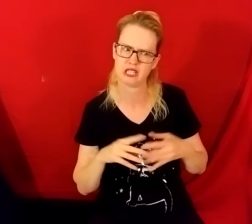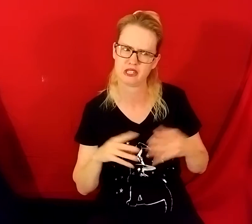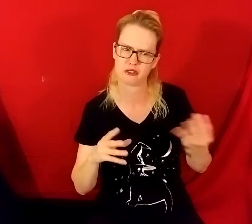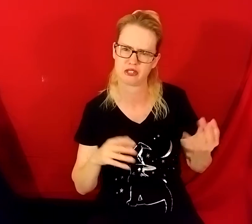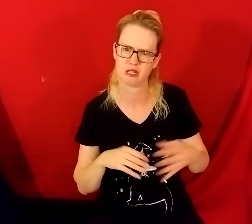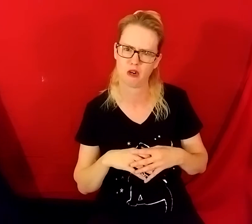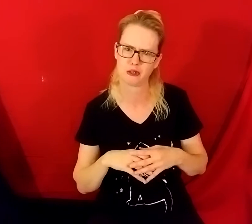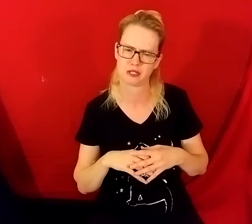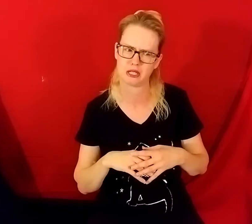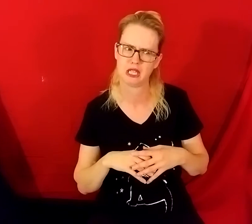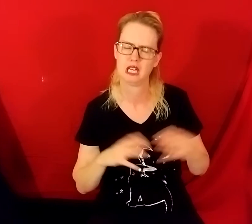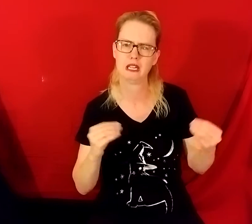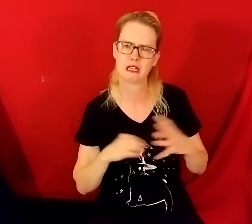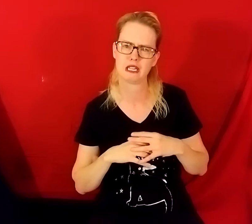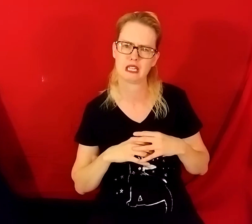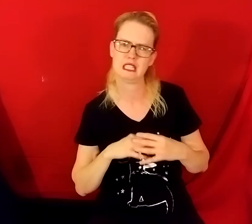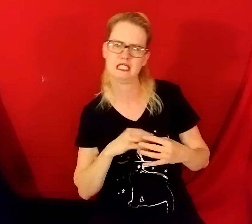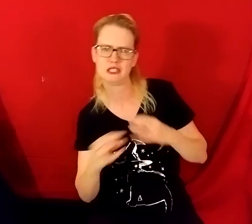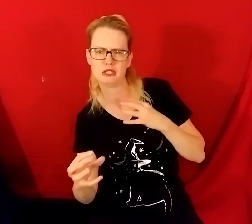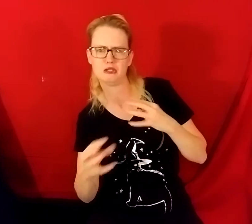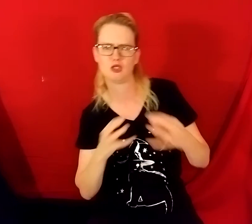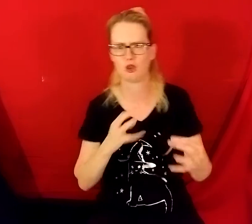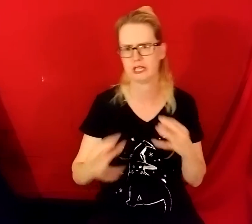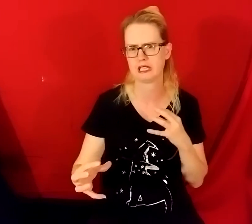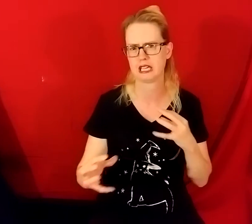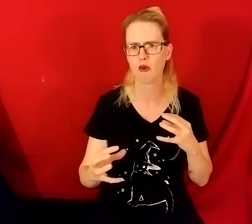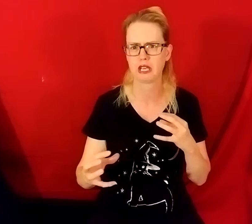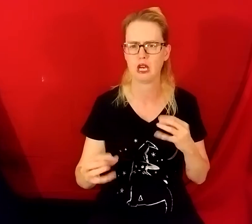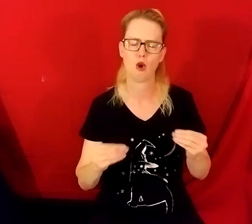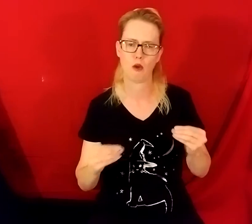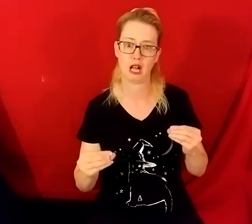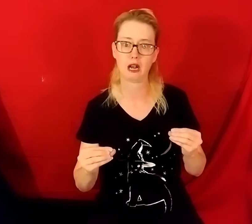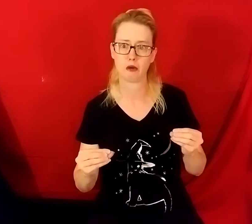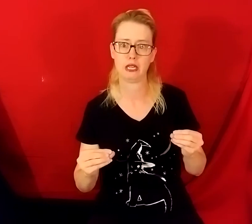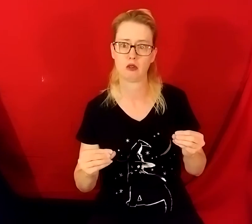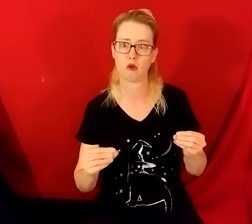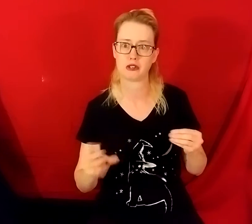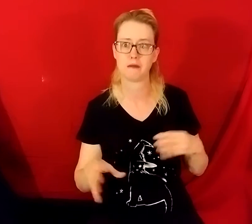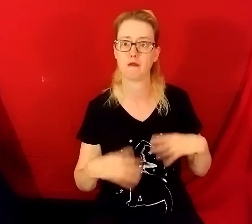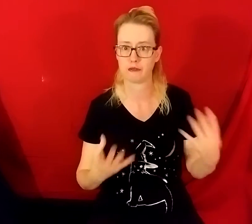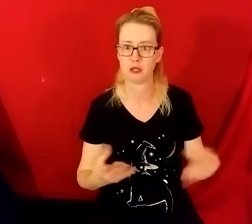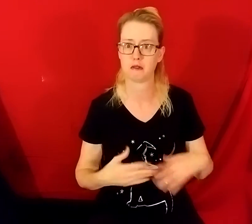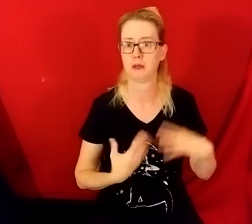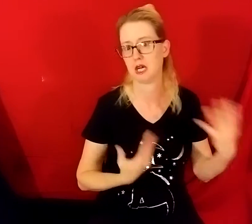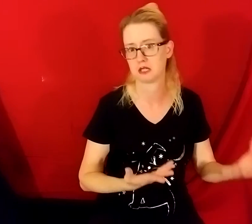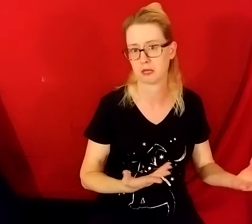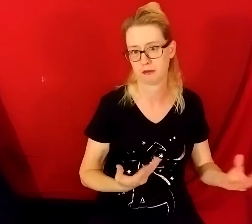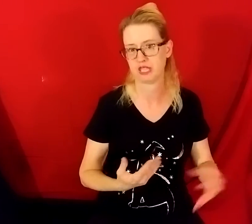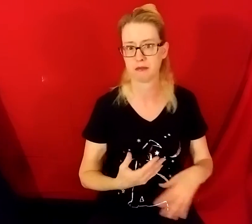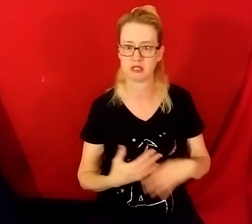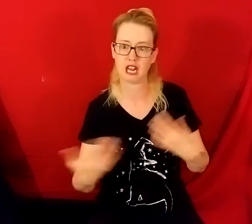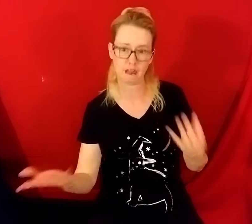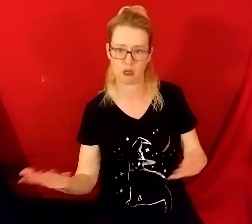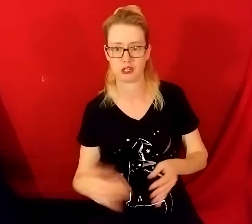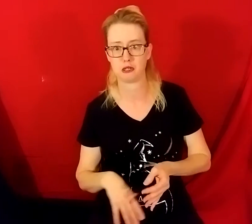in watching this, and then I kind of got into learning that, okay, well, I'm going to go ahead and watch some reviews from my other couple of people that I watch on YouTube,